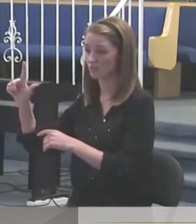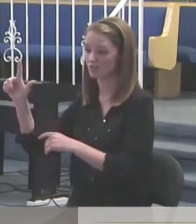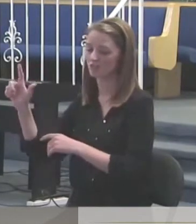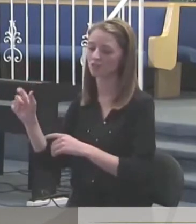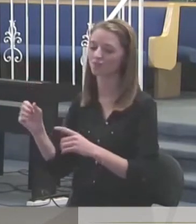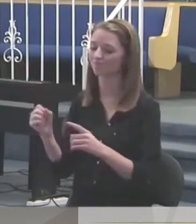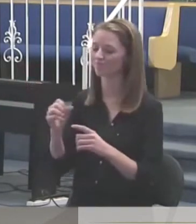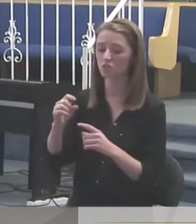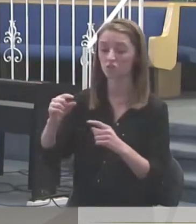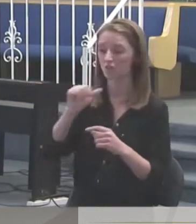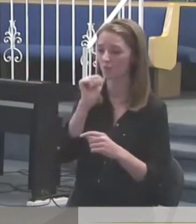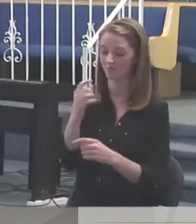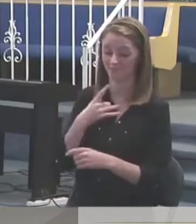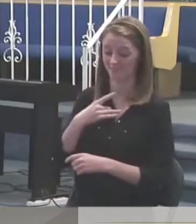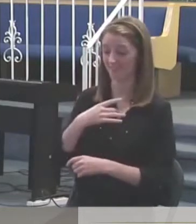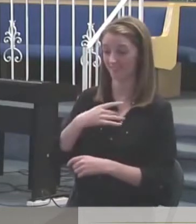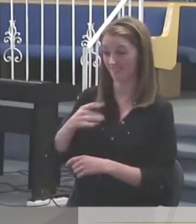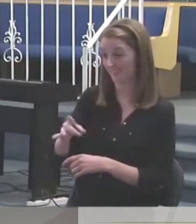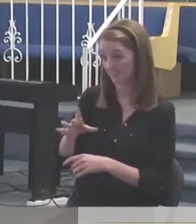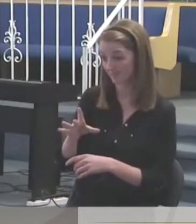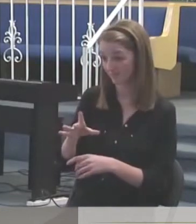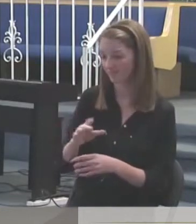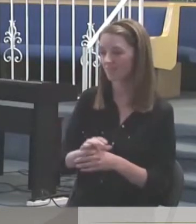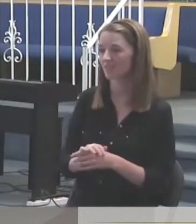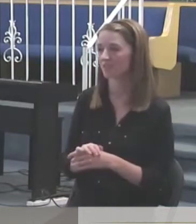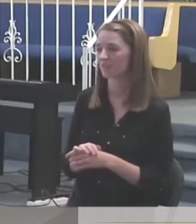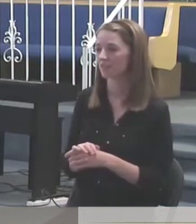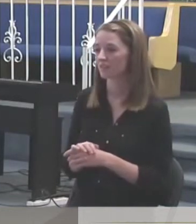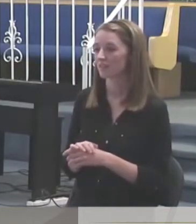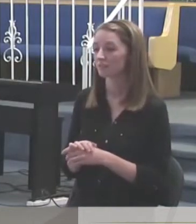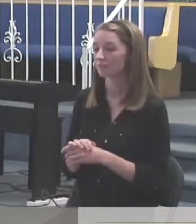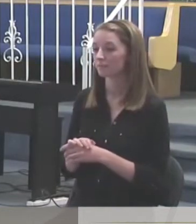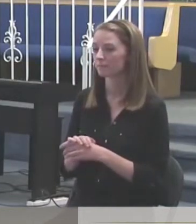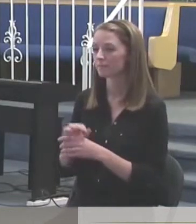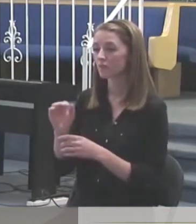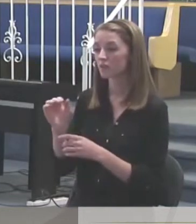you go there and the criminals don't like you because you're not going to survive long.